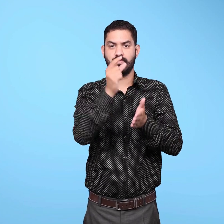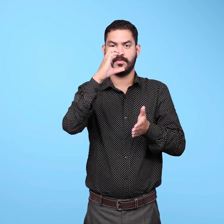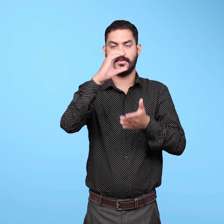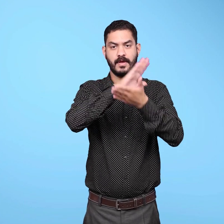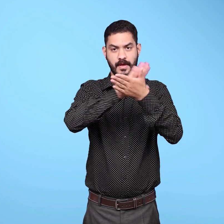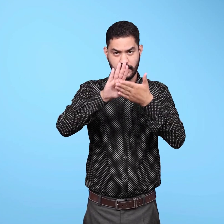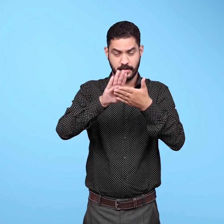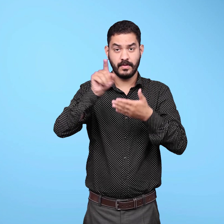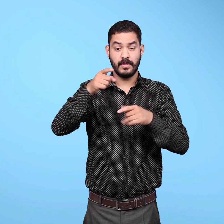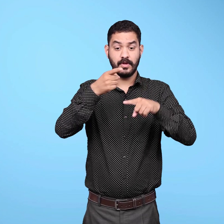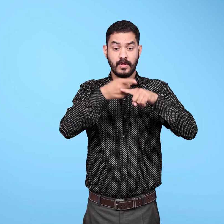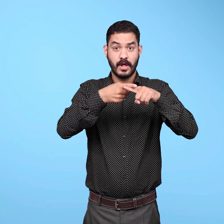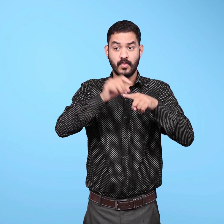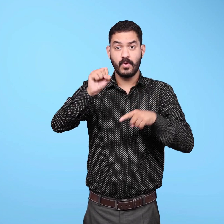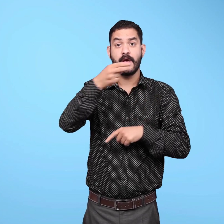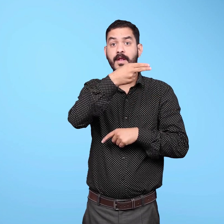for Bharuch.